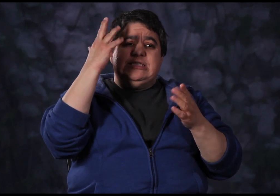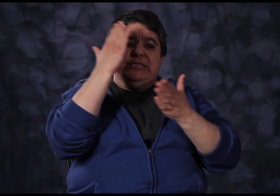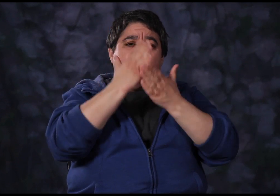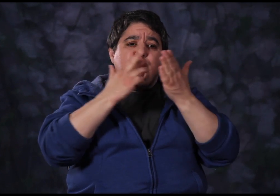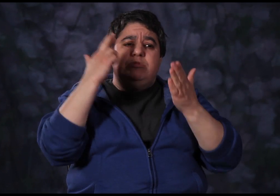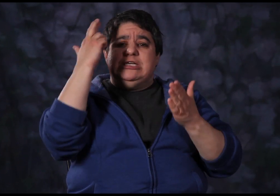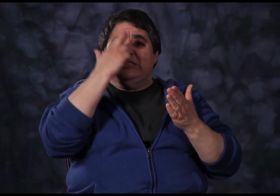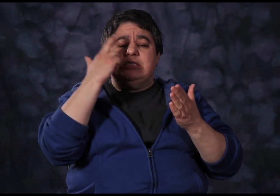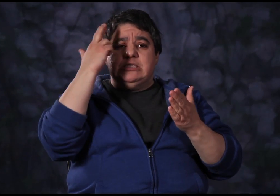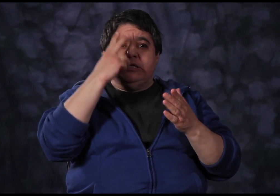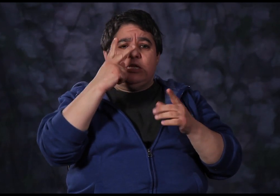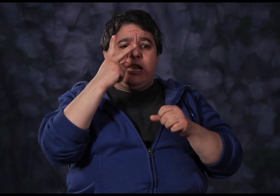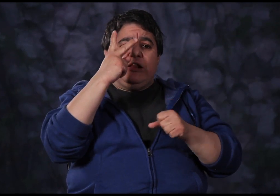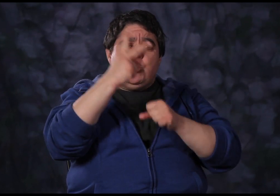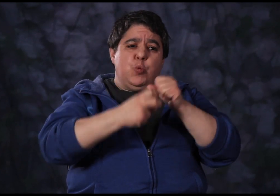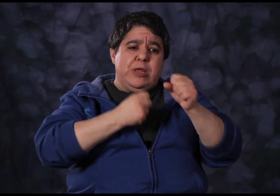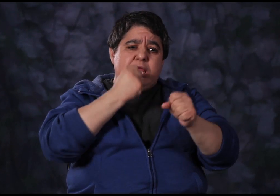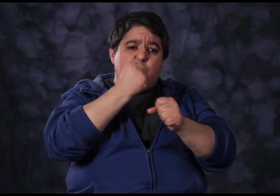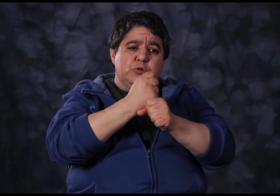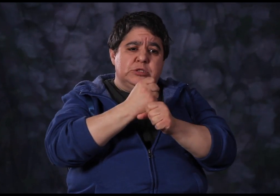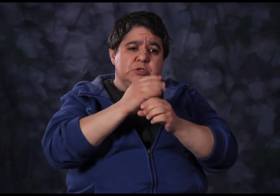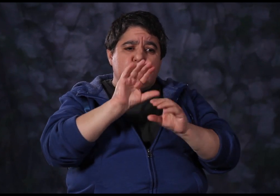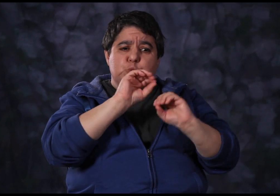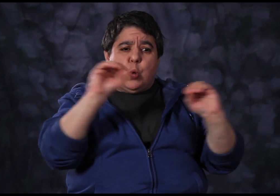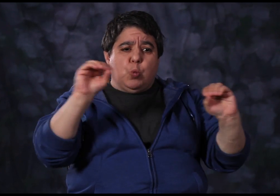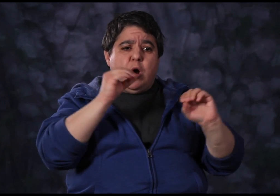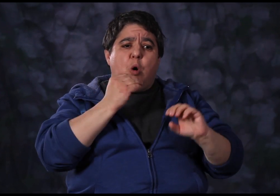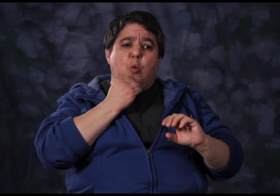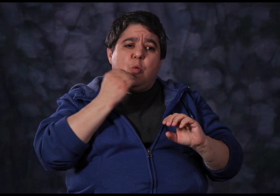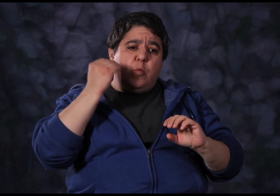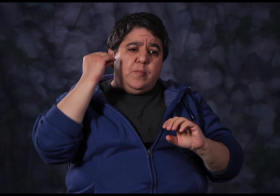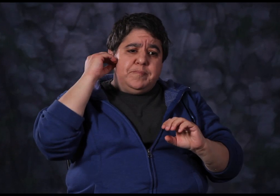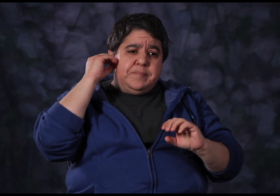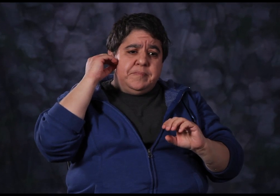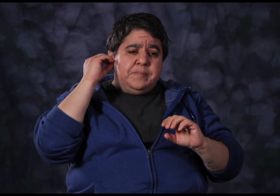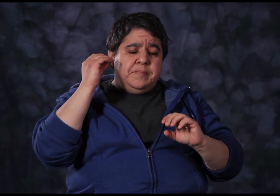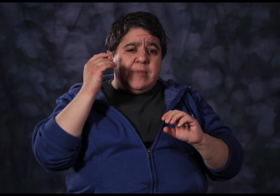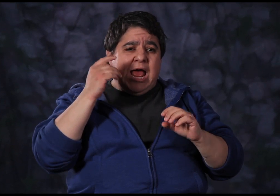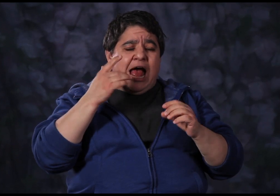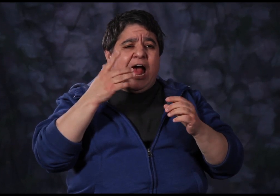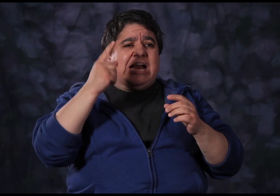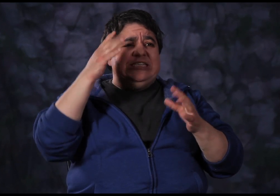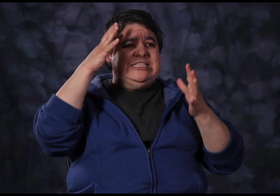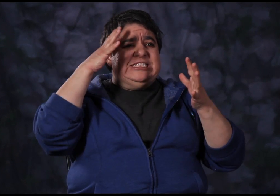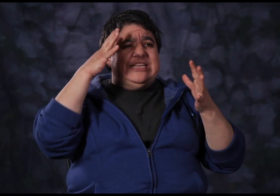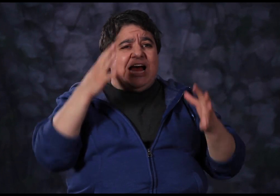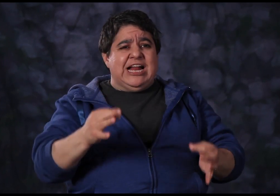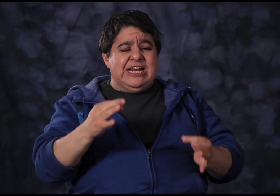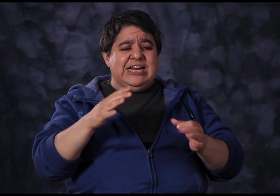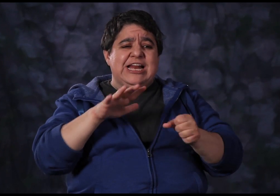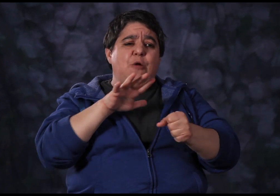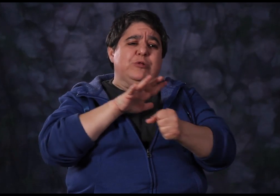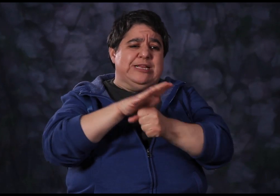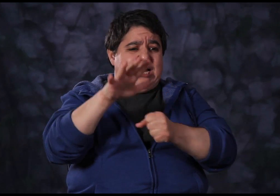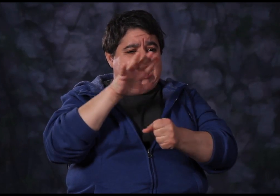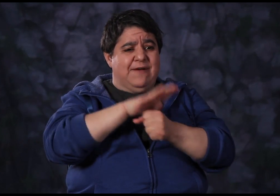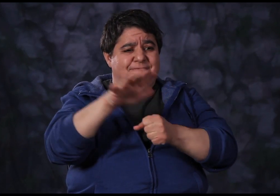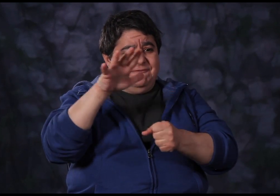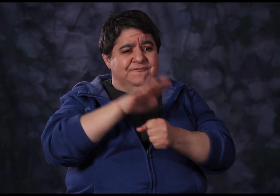The waiting list was unbelievable. It was about 2 years that I was without a home of my own, no place to call